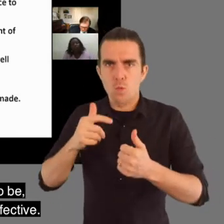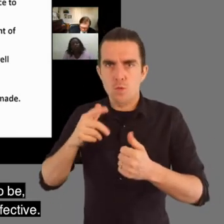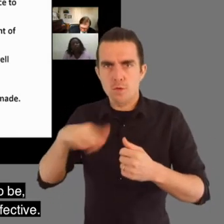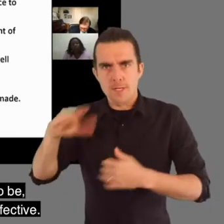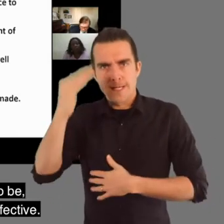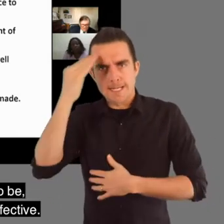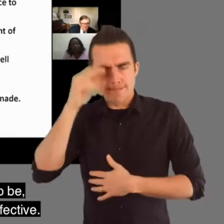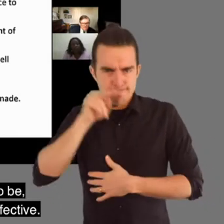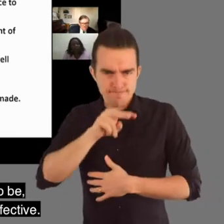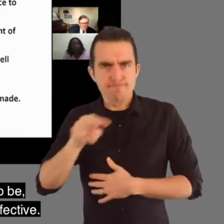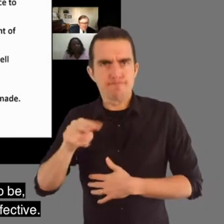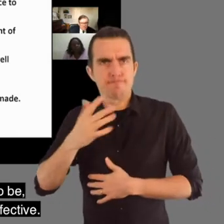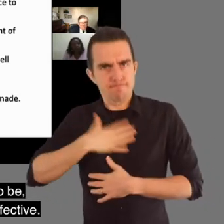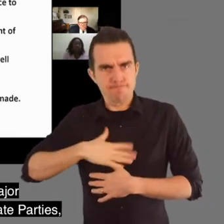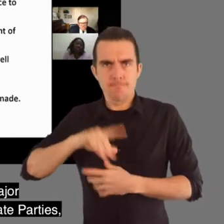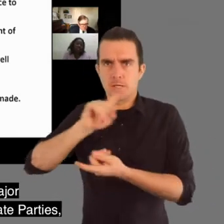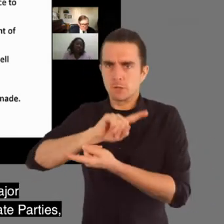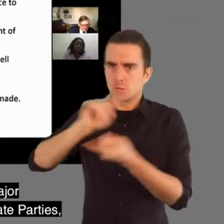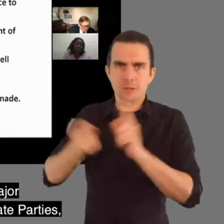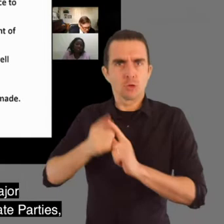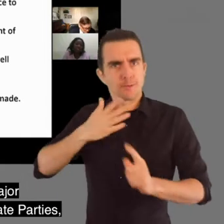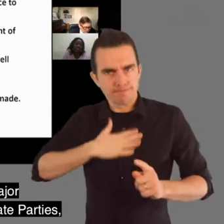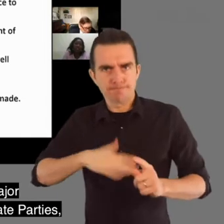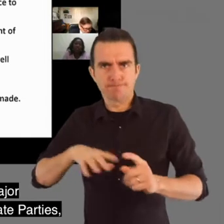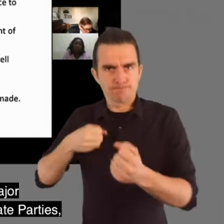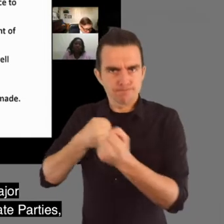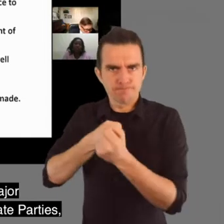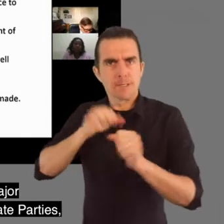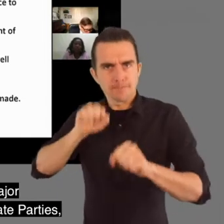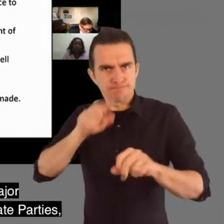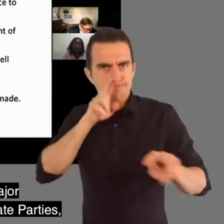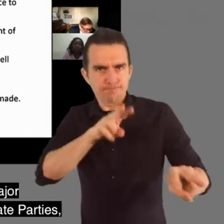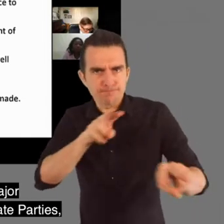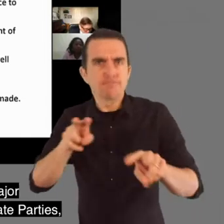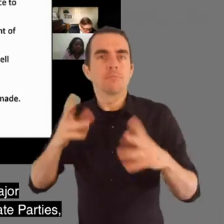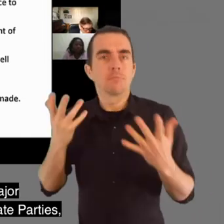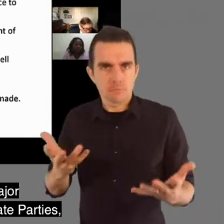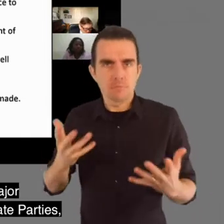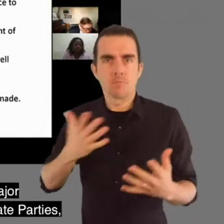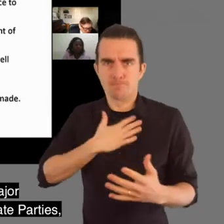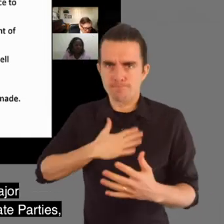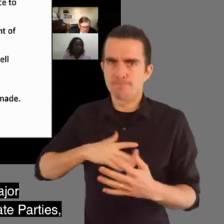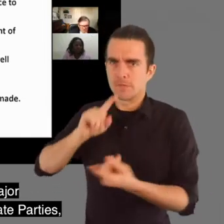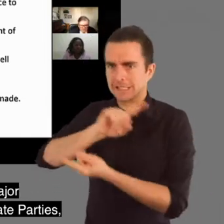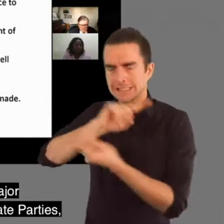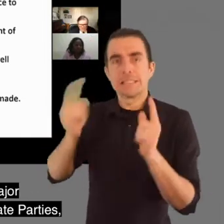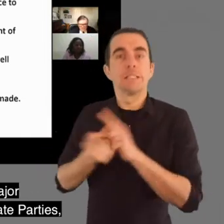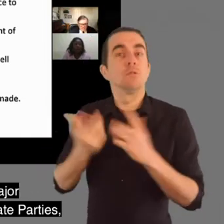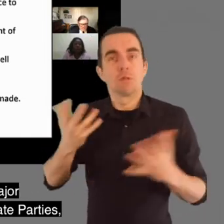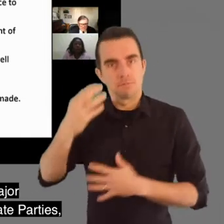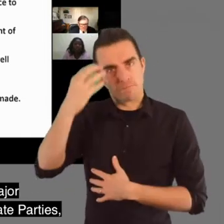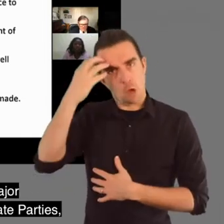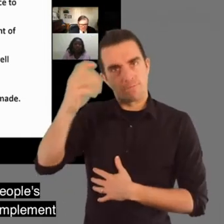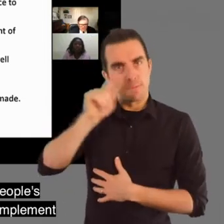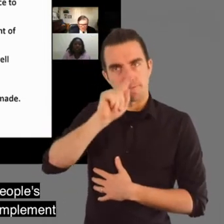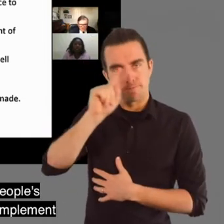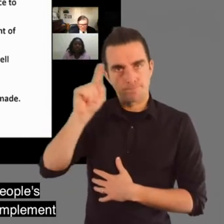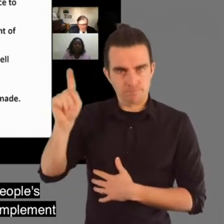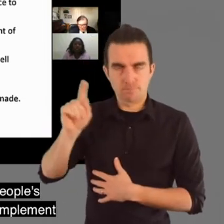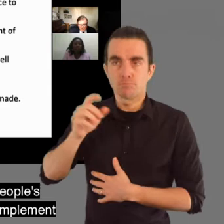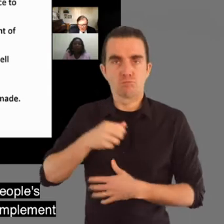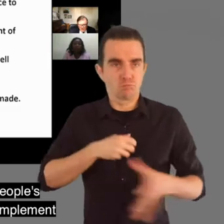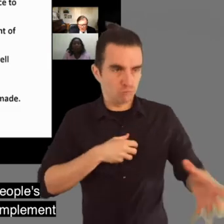shown to be effective. What is needed is a major renewed effort on behalf of state parties, employers